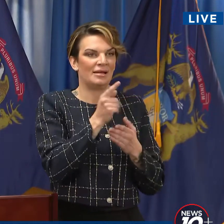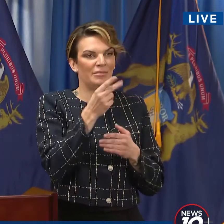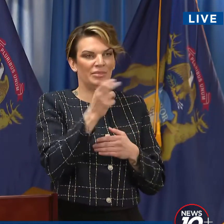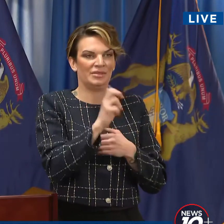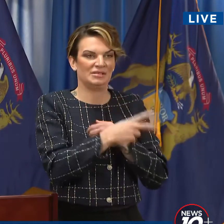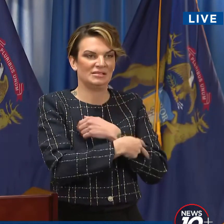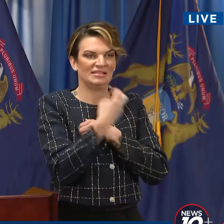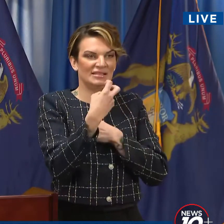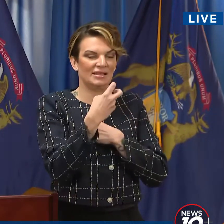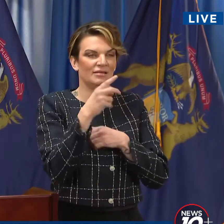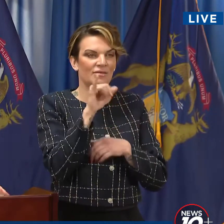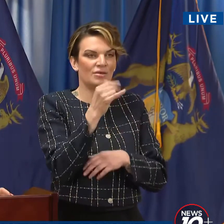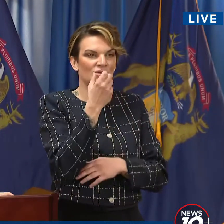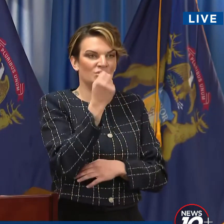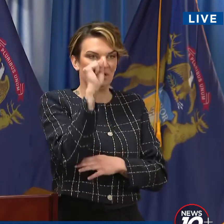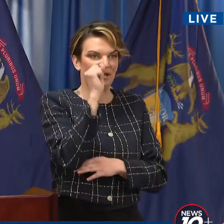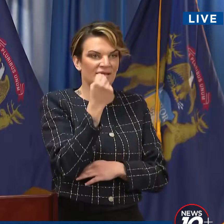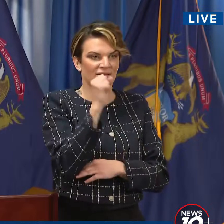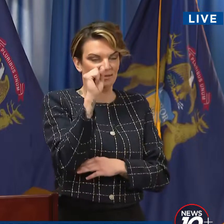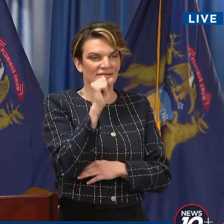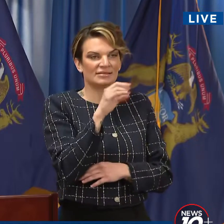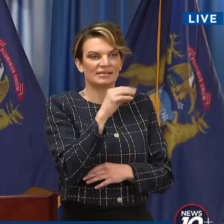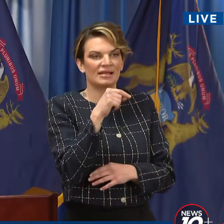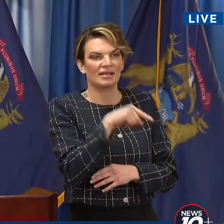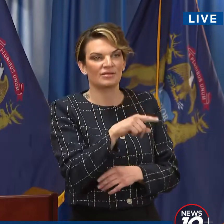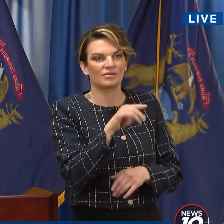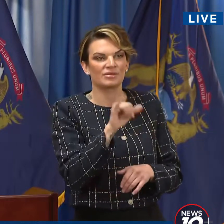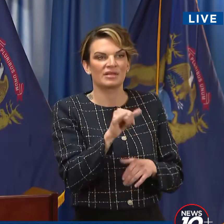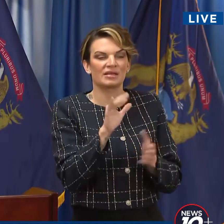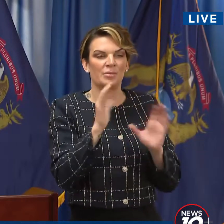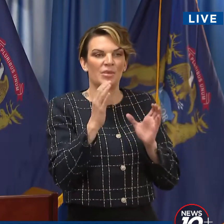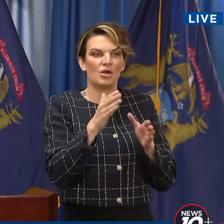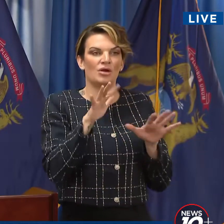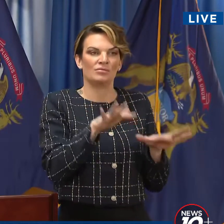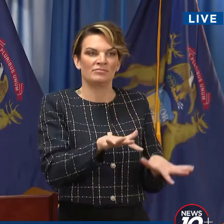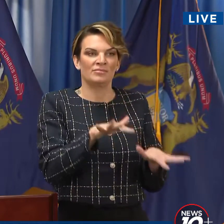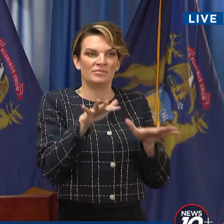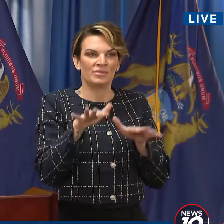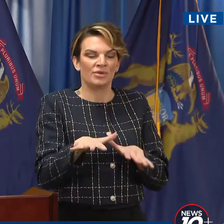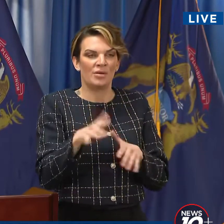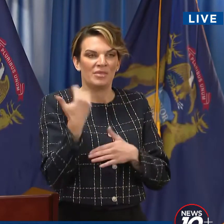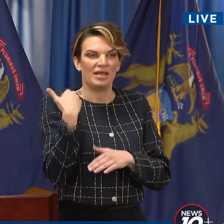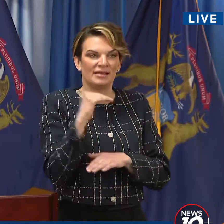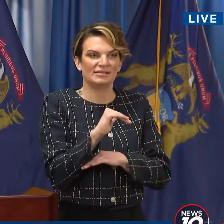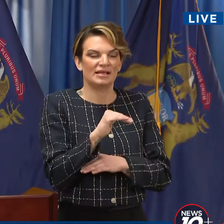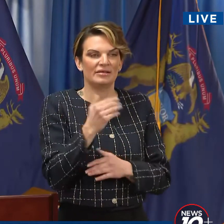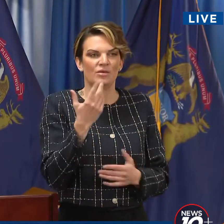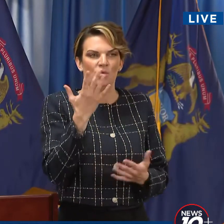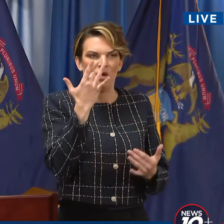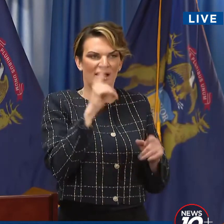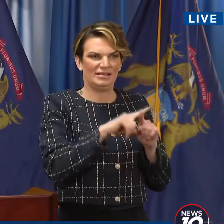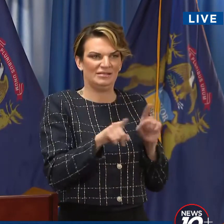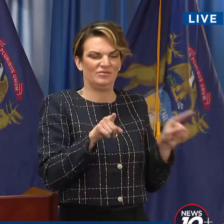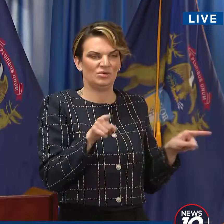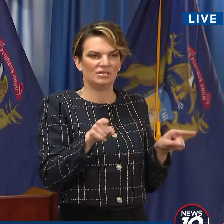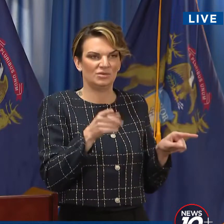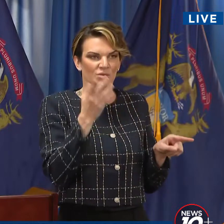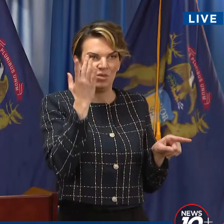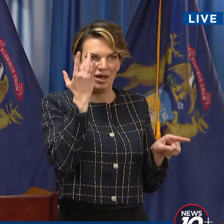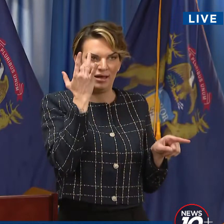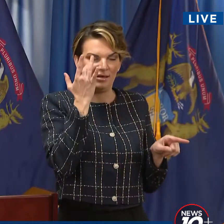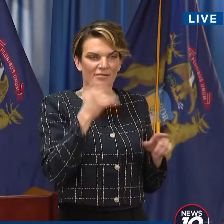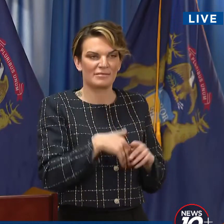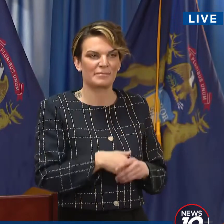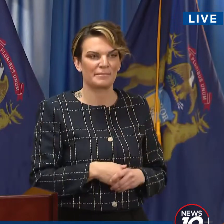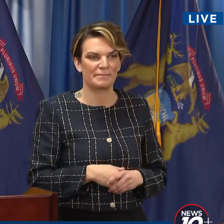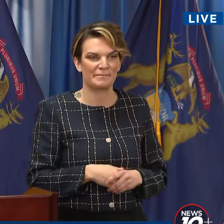fraud, protests, and the calm scene at Huntington Place last night, what do you attribute to the difference in